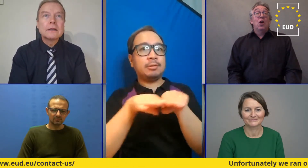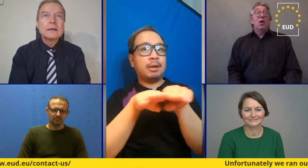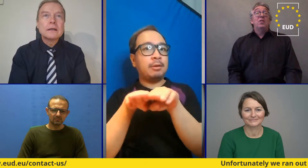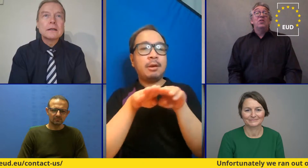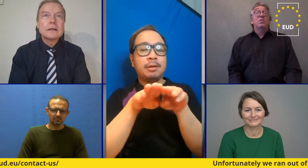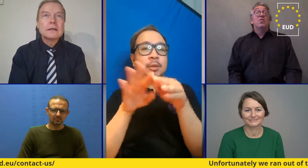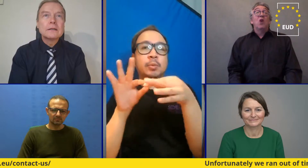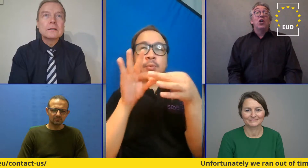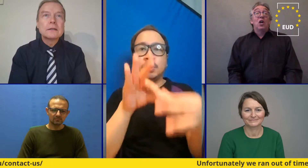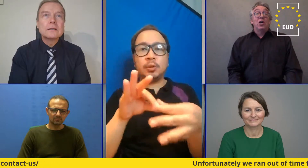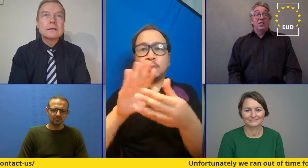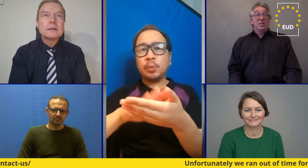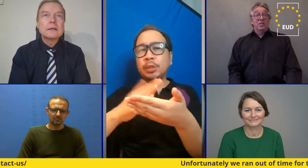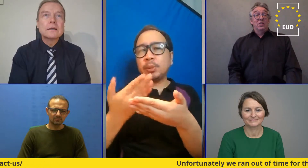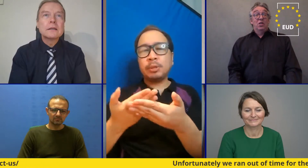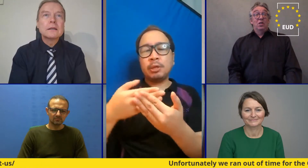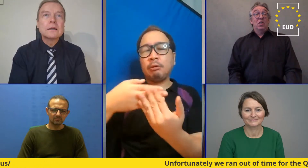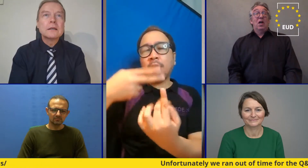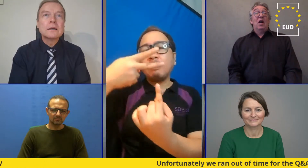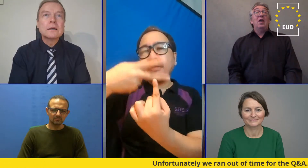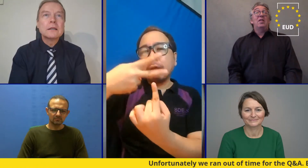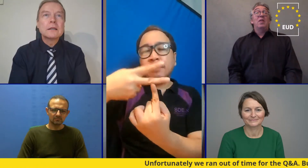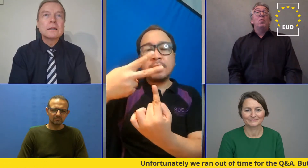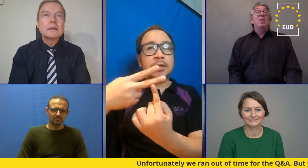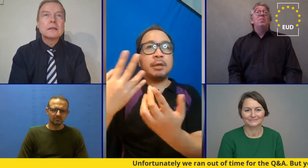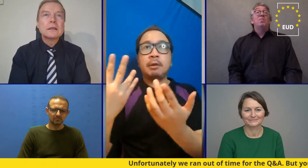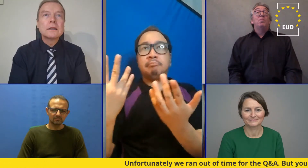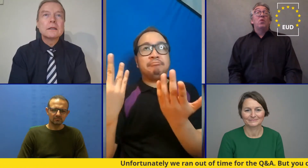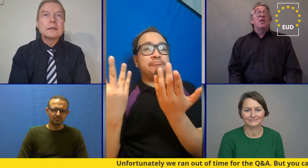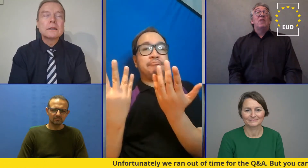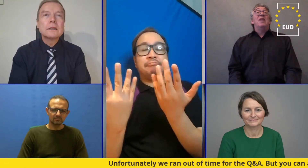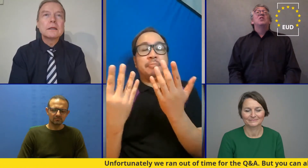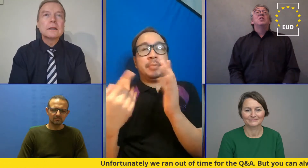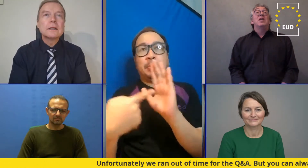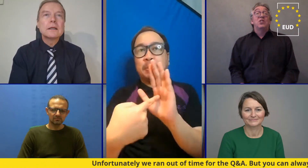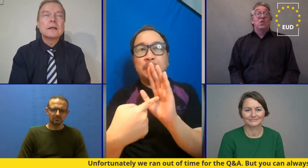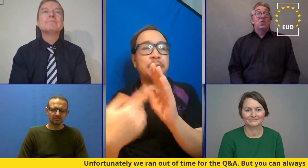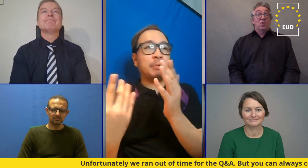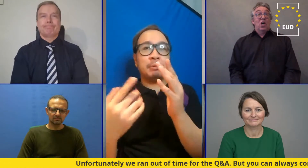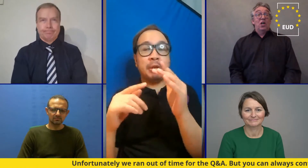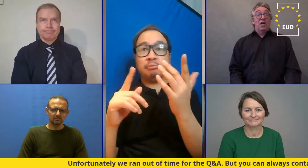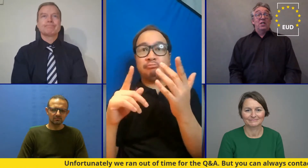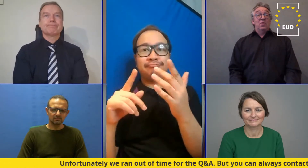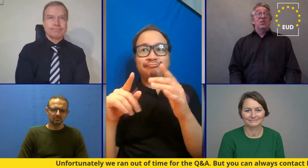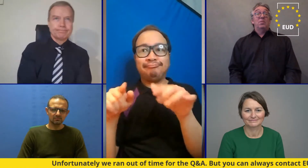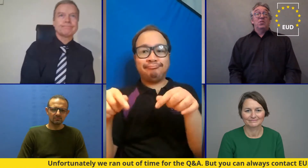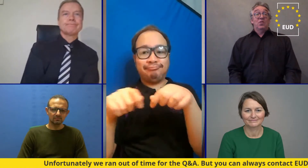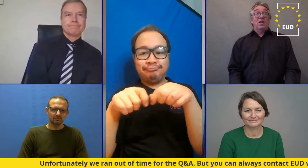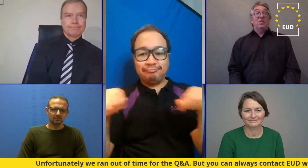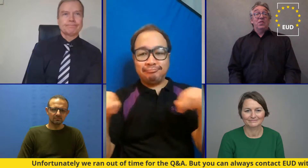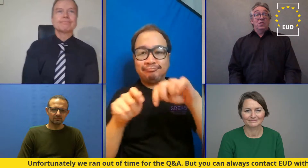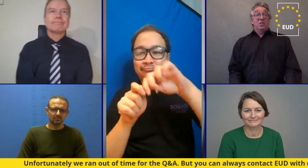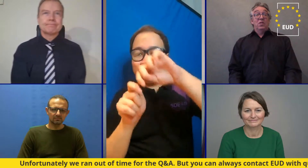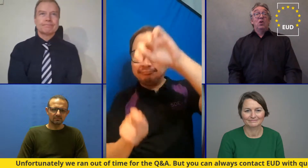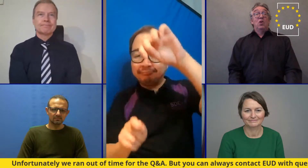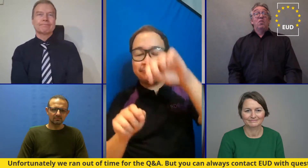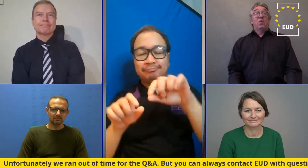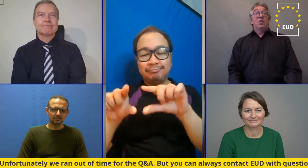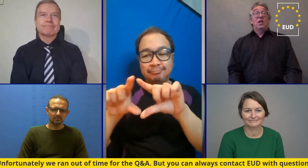In terms of guidelines, I think it will be important to have international guidelines for interpreters on television. For